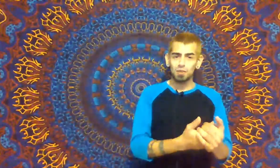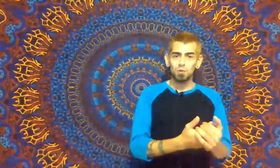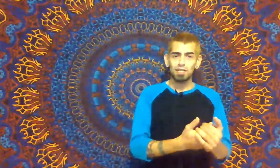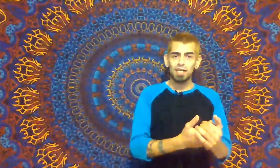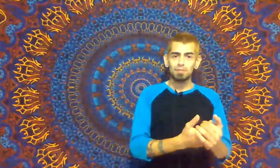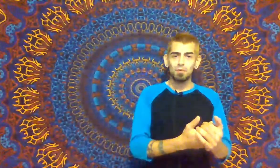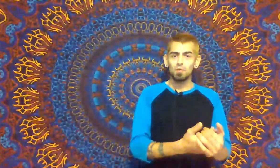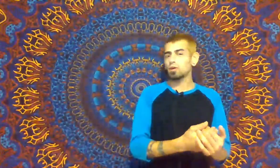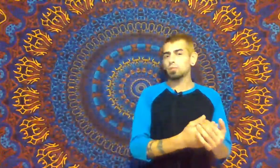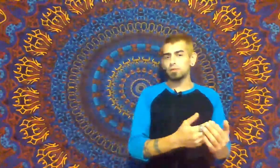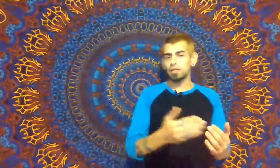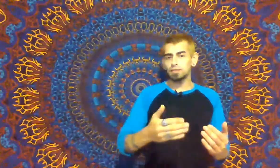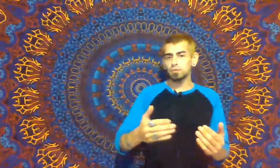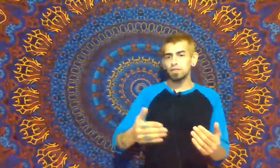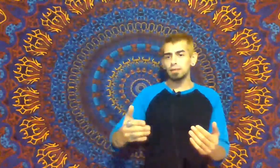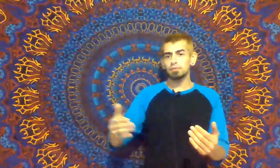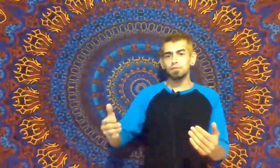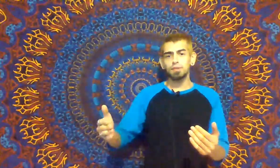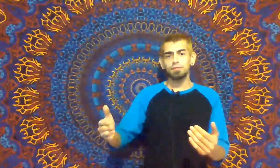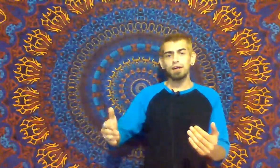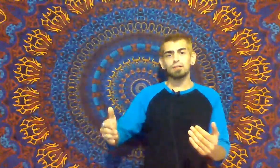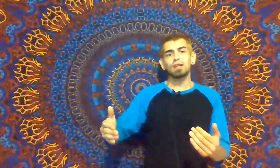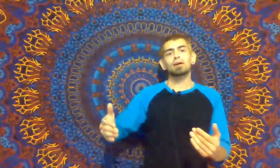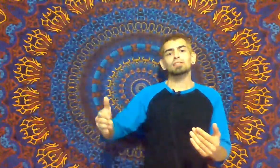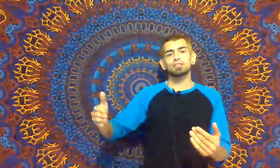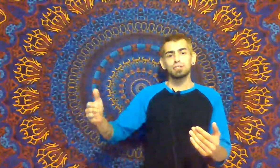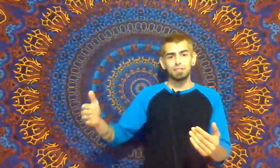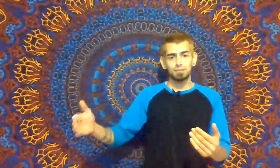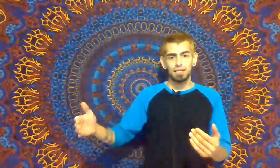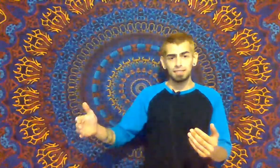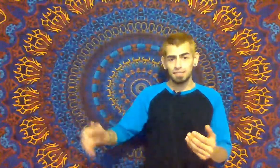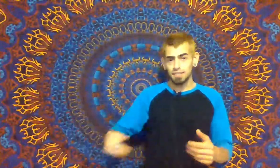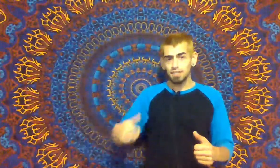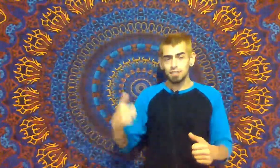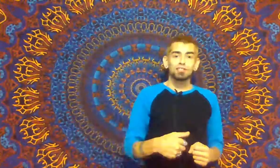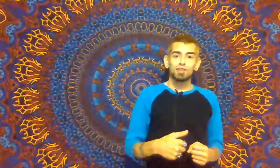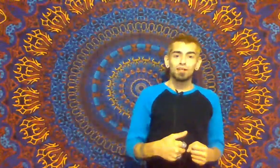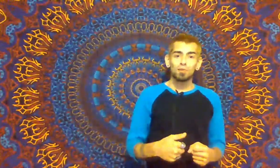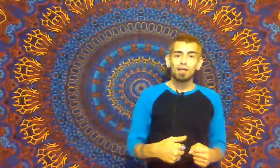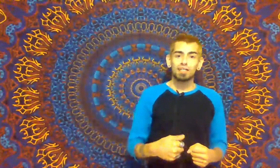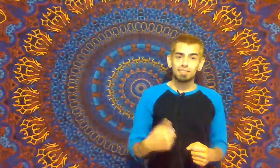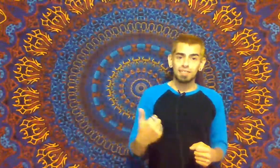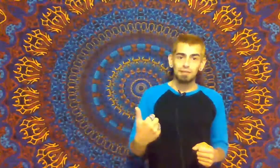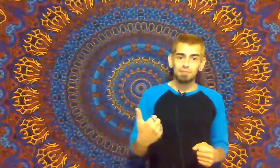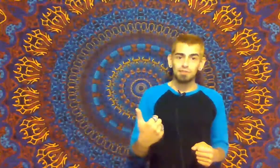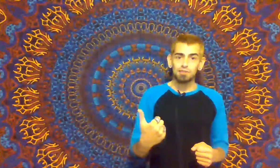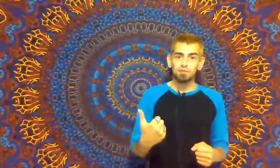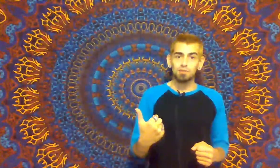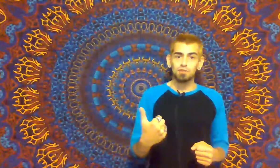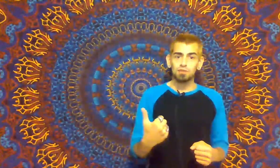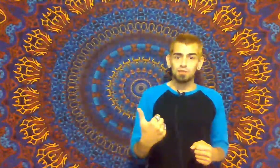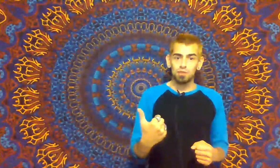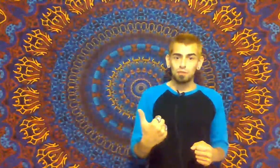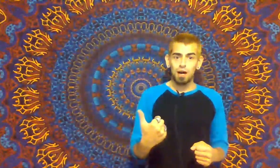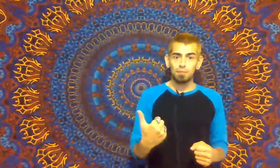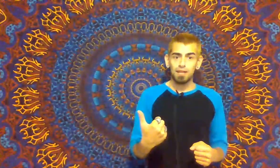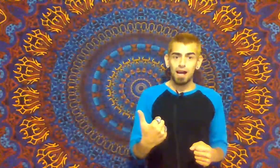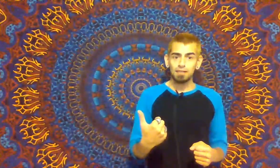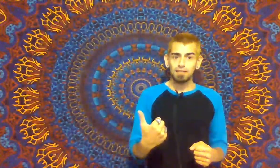queen anymore, her plans weren't able to be followed out as she expected. She ran away and escaped to the Upapi Island